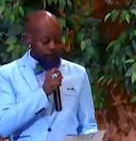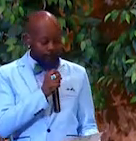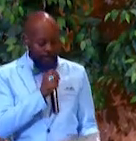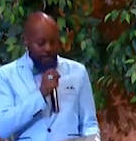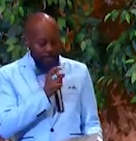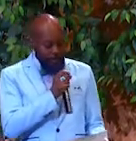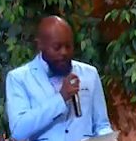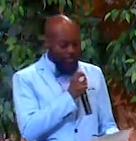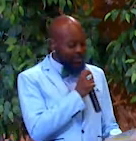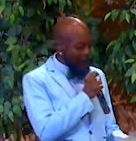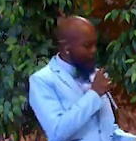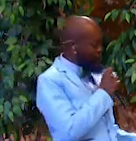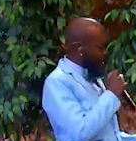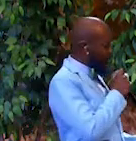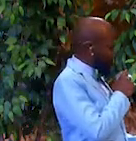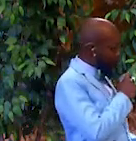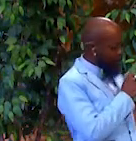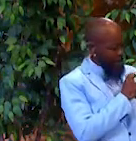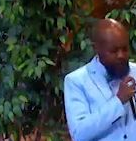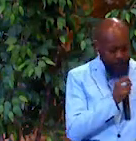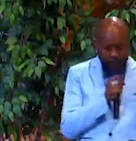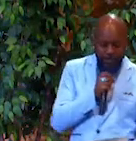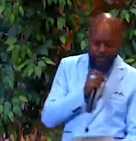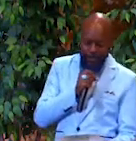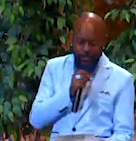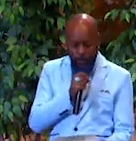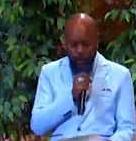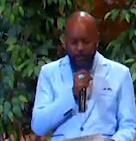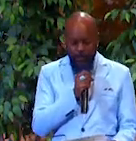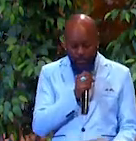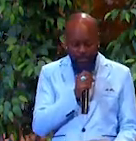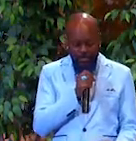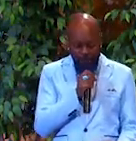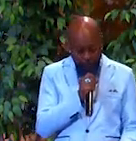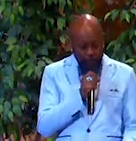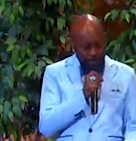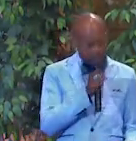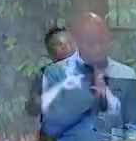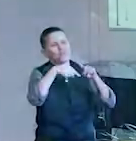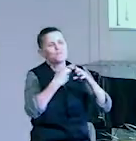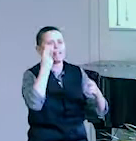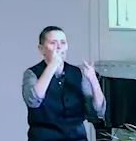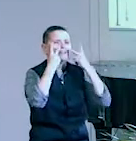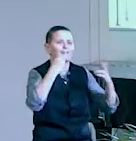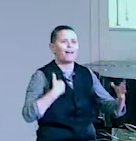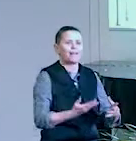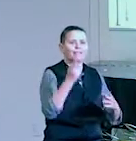ritual? Join Chaplain Becca Cooper as we look into the historical, religious, and spiritual meaning of